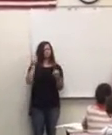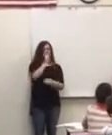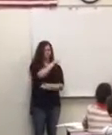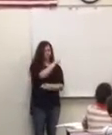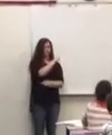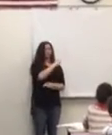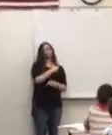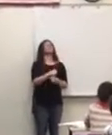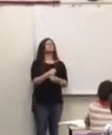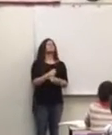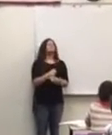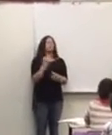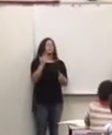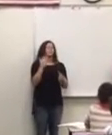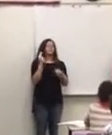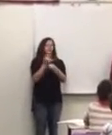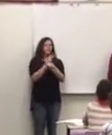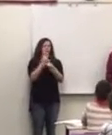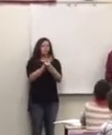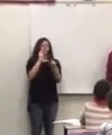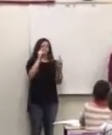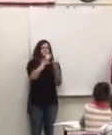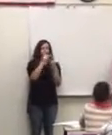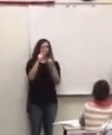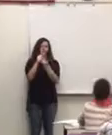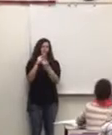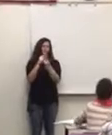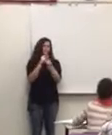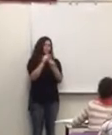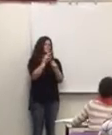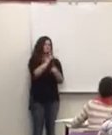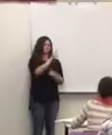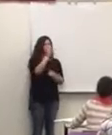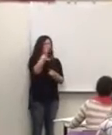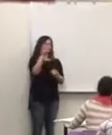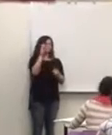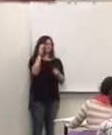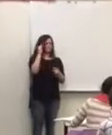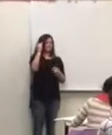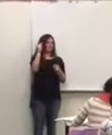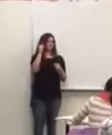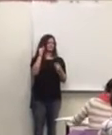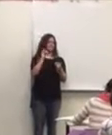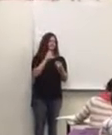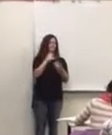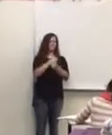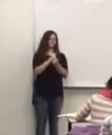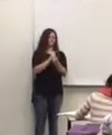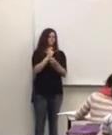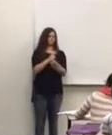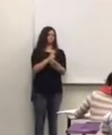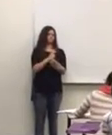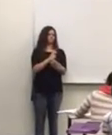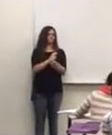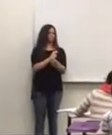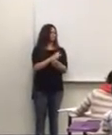of text, I'm going to complicate your idea of how this happens here too. Kobe, you're exactly right. Make sure